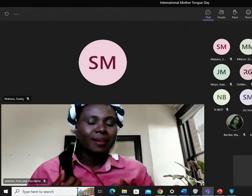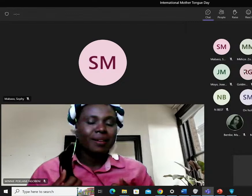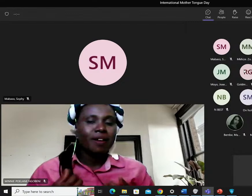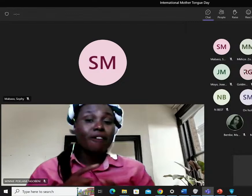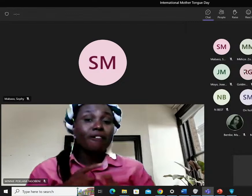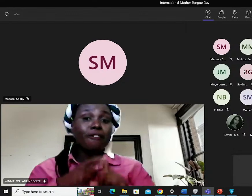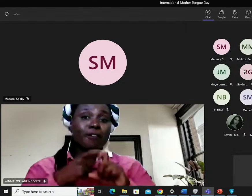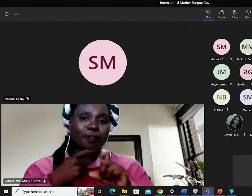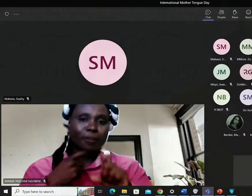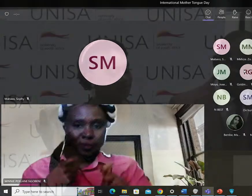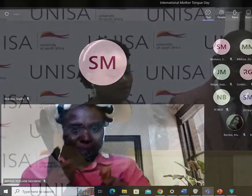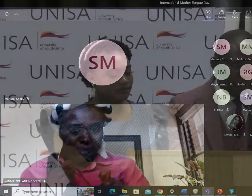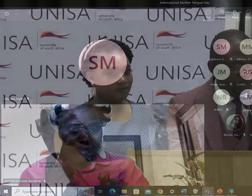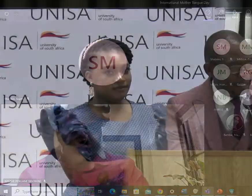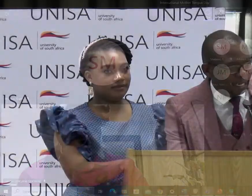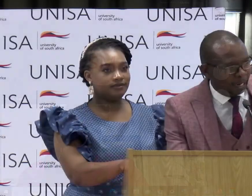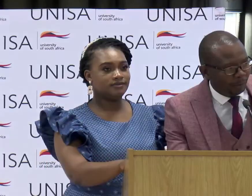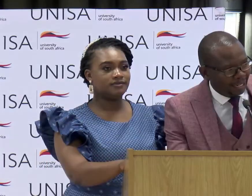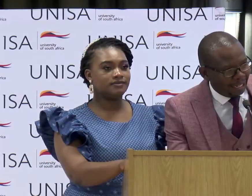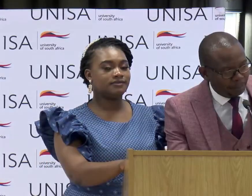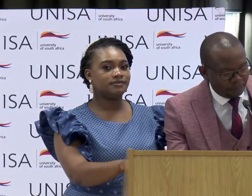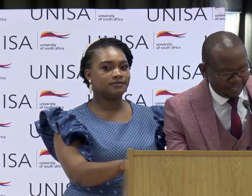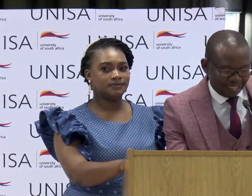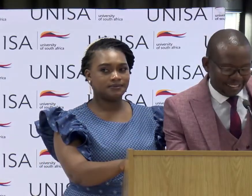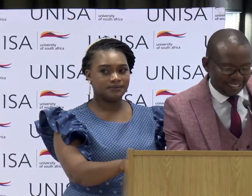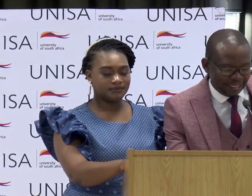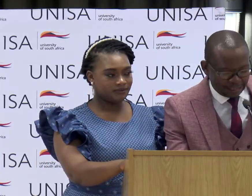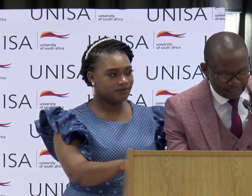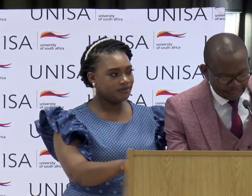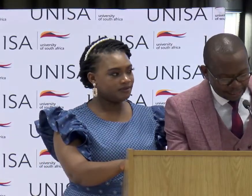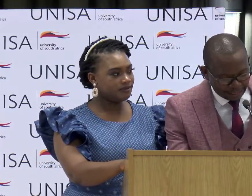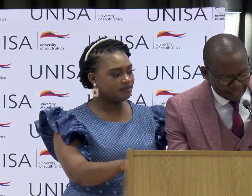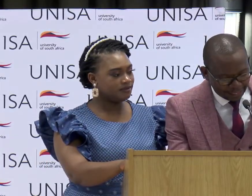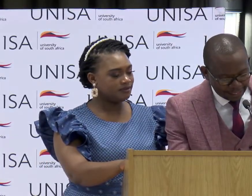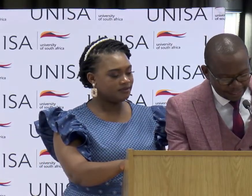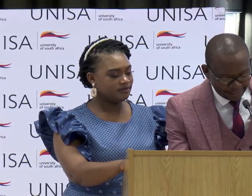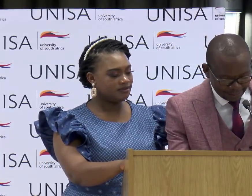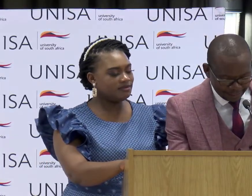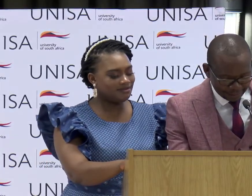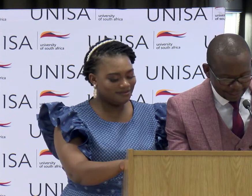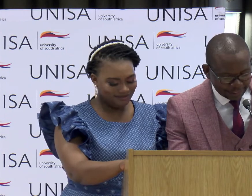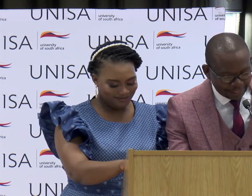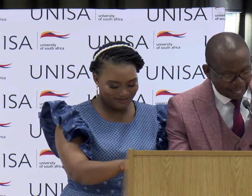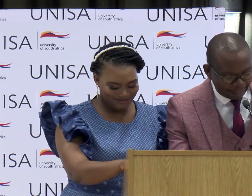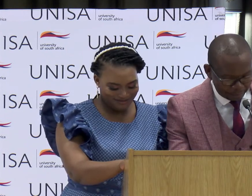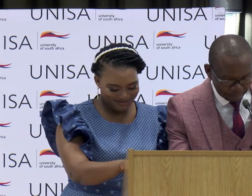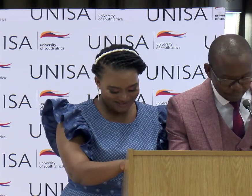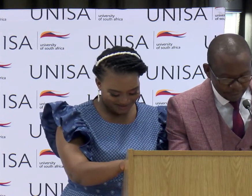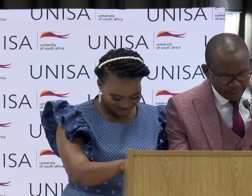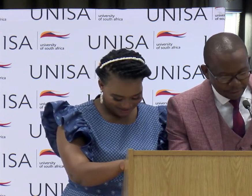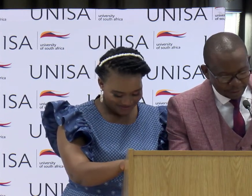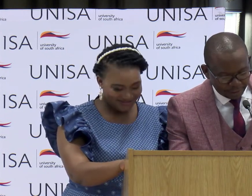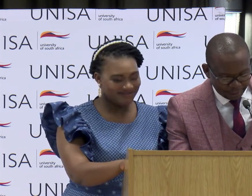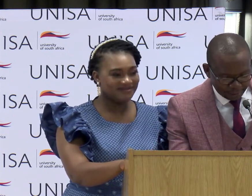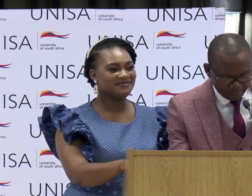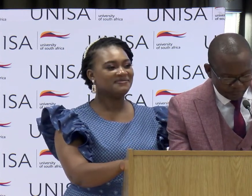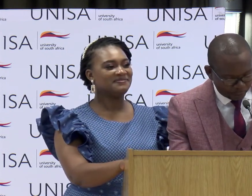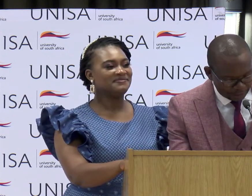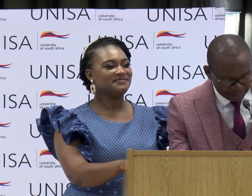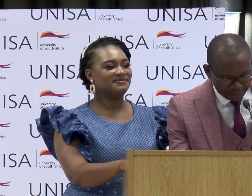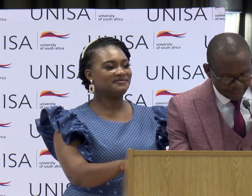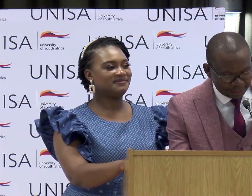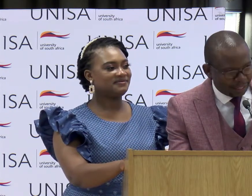from Uneli, when Nelly presented, then came